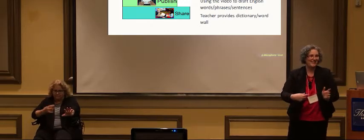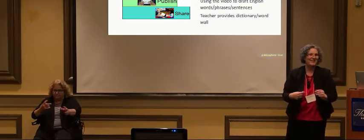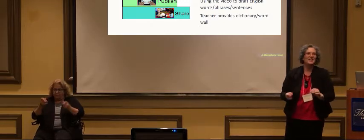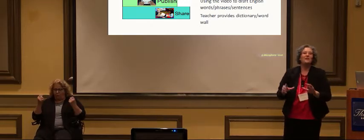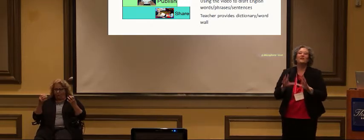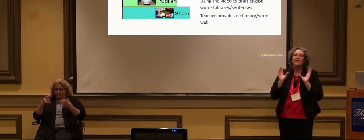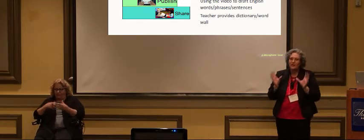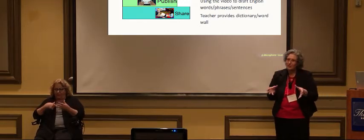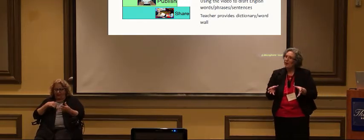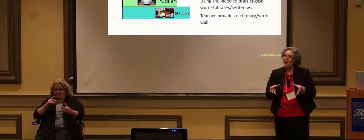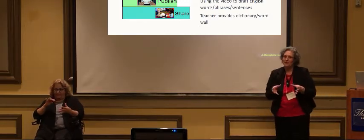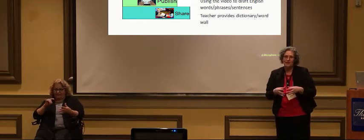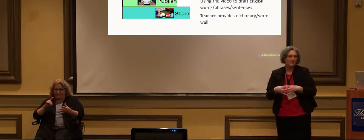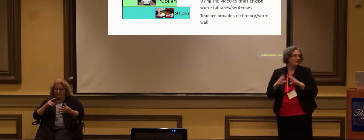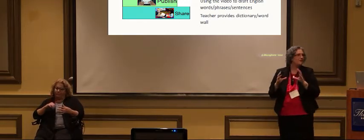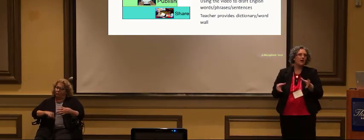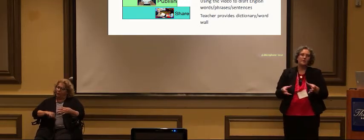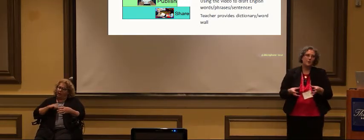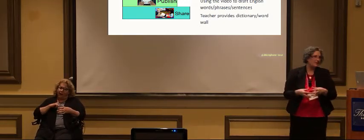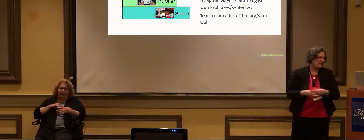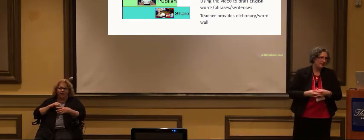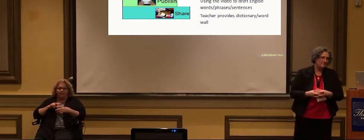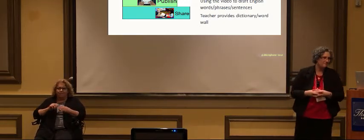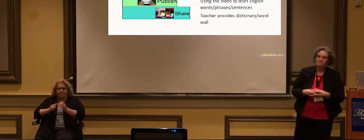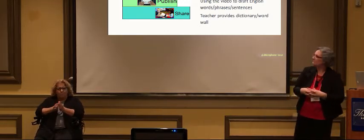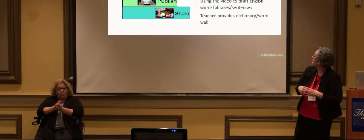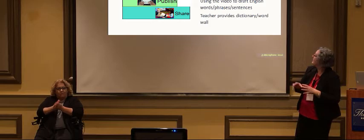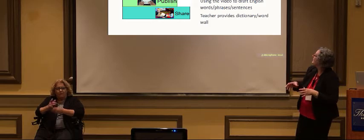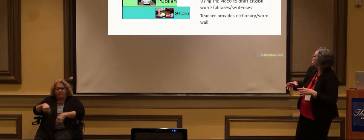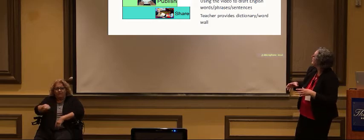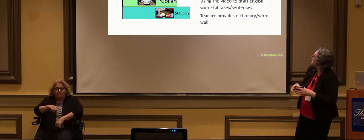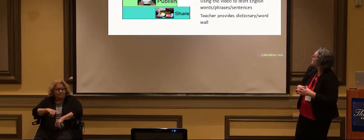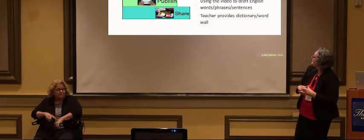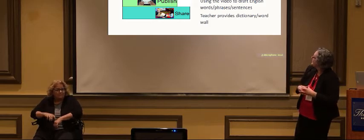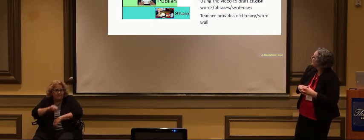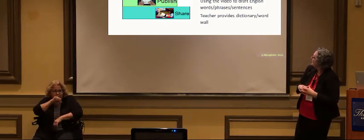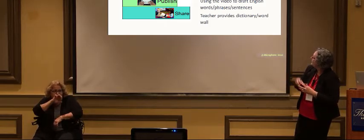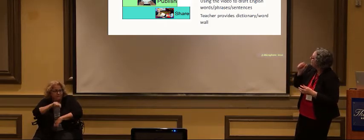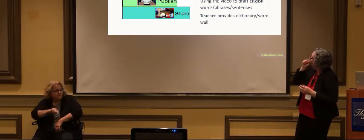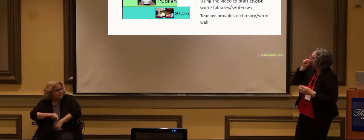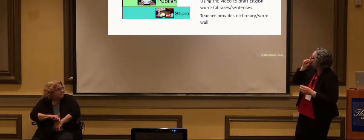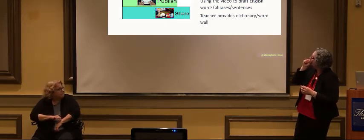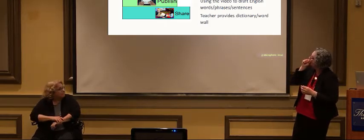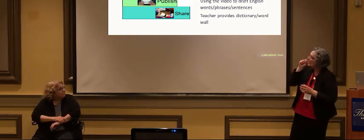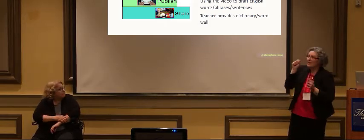what I did. I'm very proud of it. It is very motivating. They